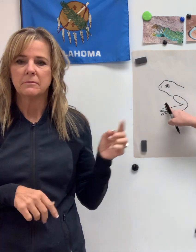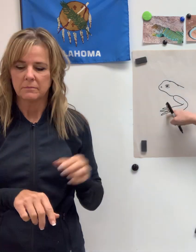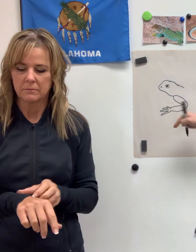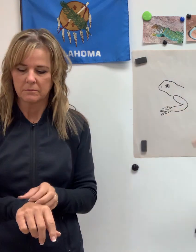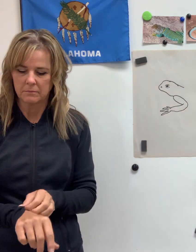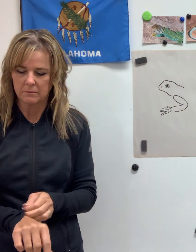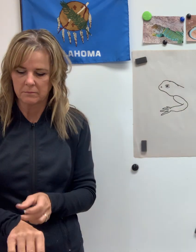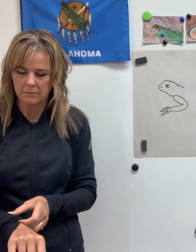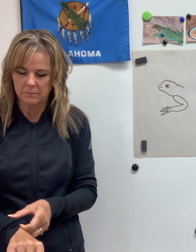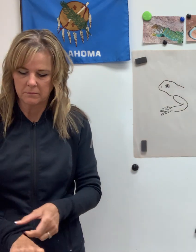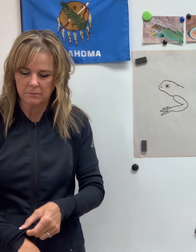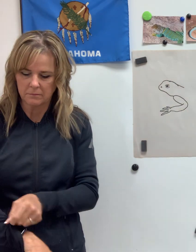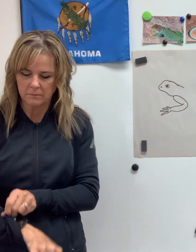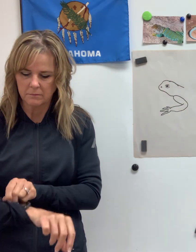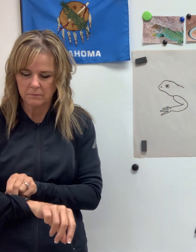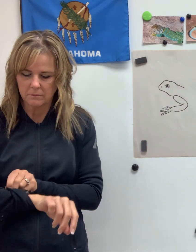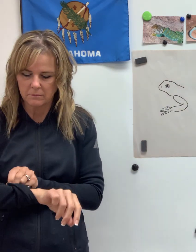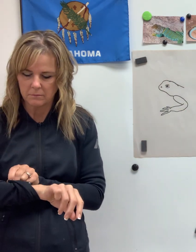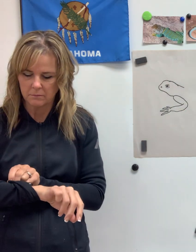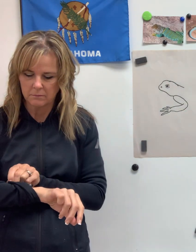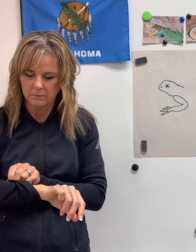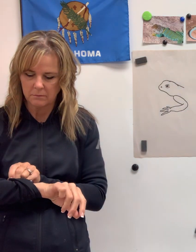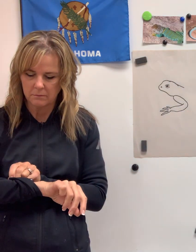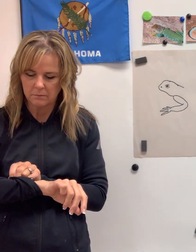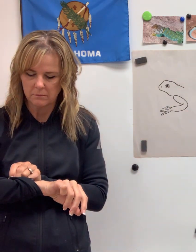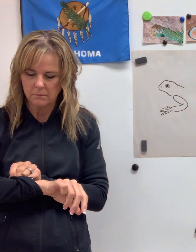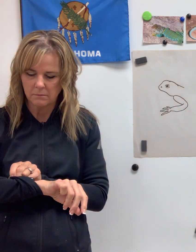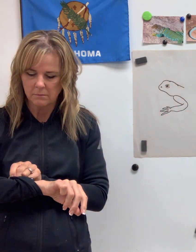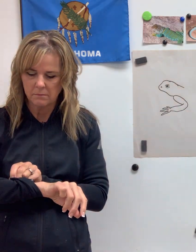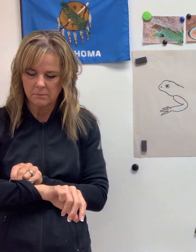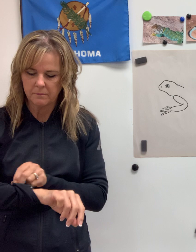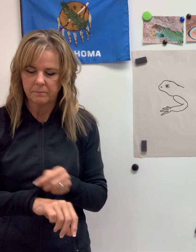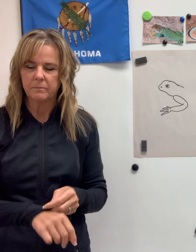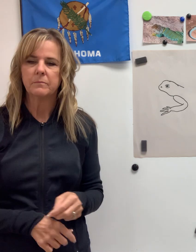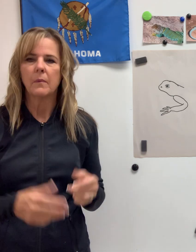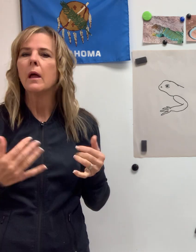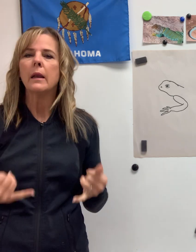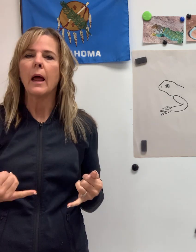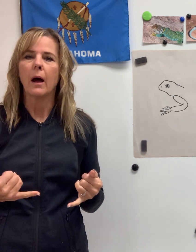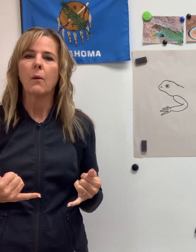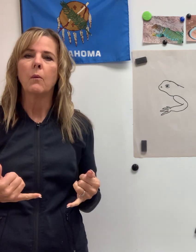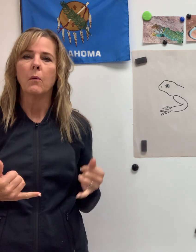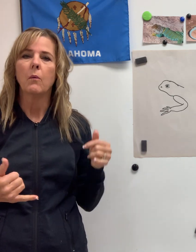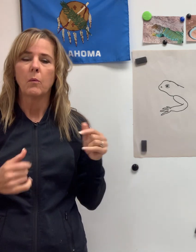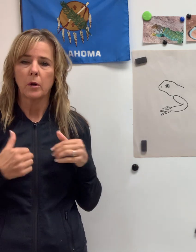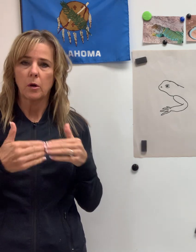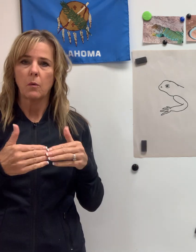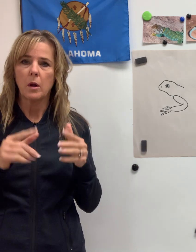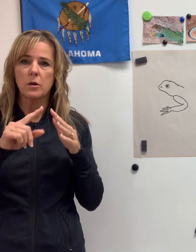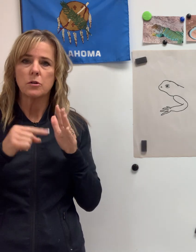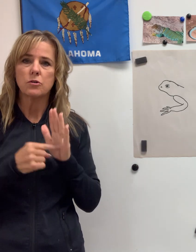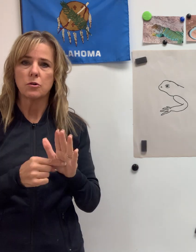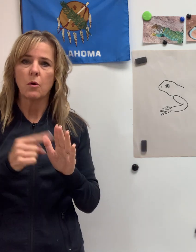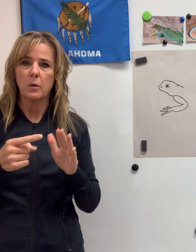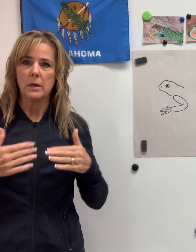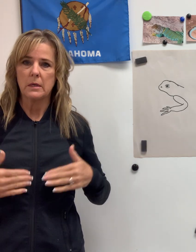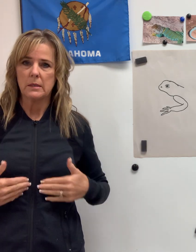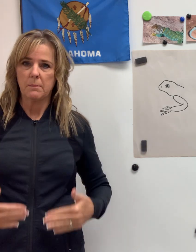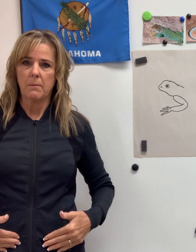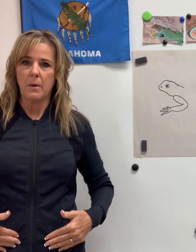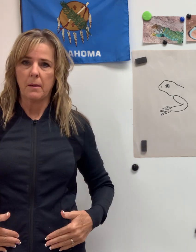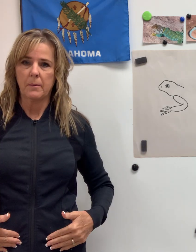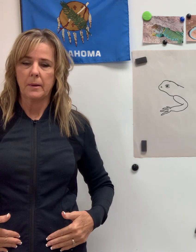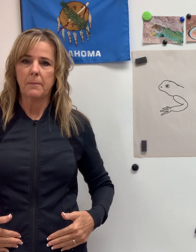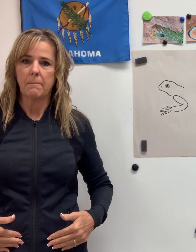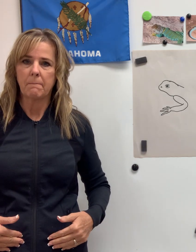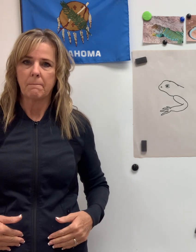little smaller, you can definitely do that. It's up to you guys, make it how you want. Now, we're gonna go ahead and show his belly. I'm gonna make